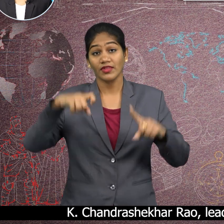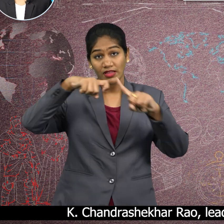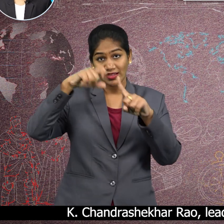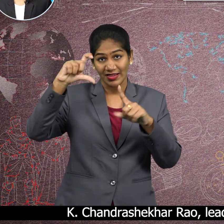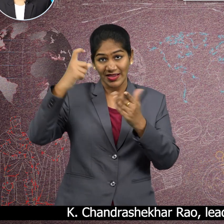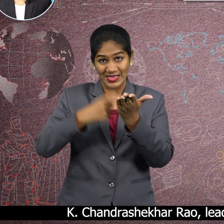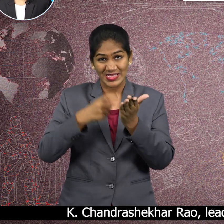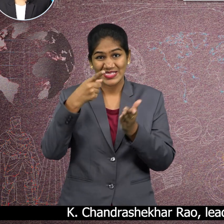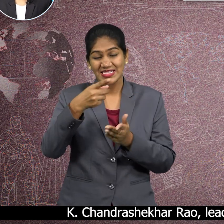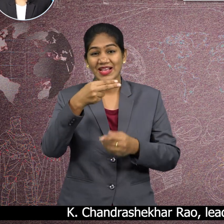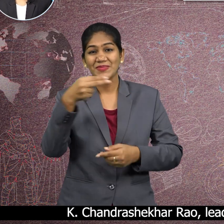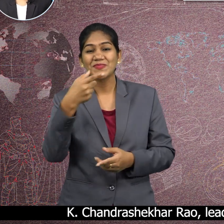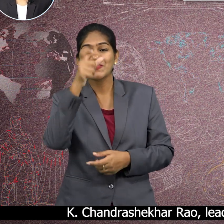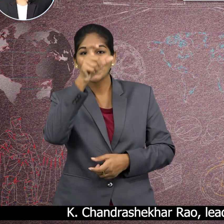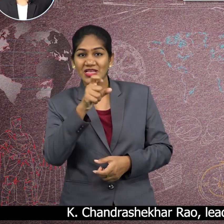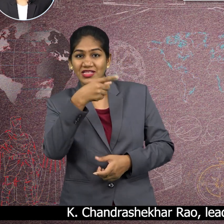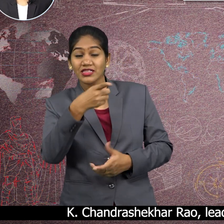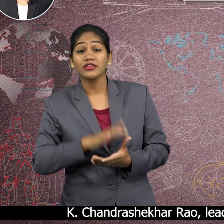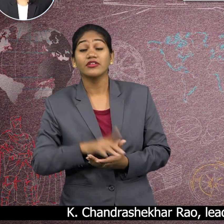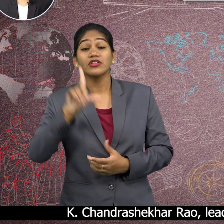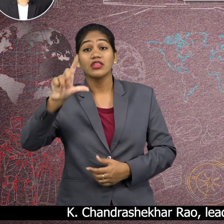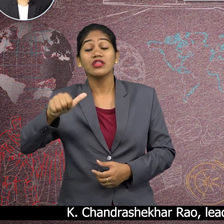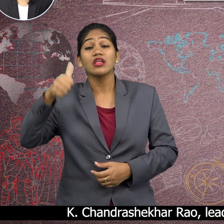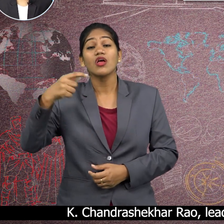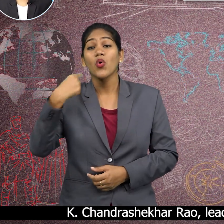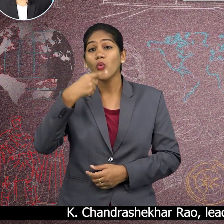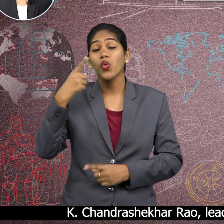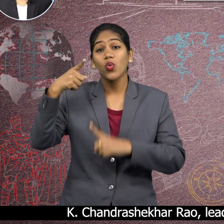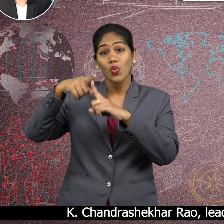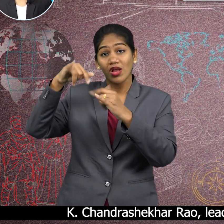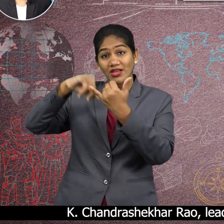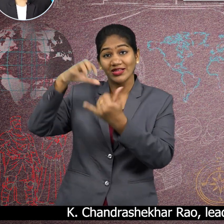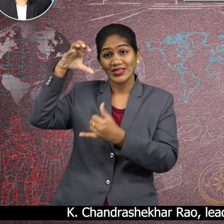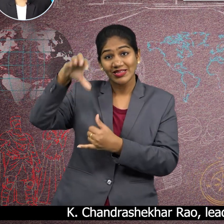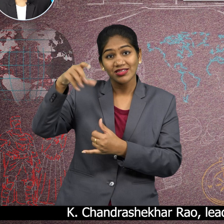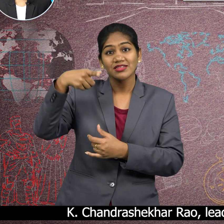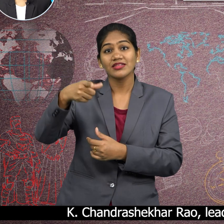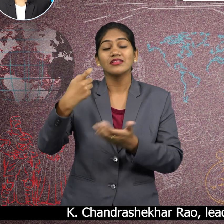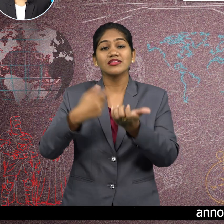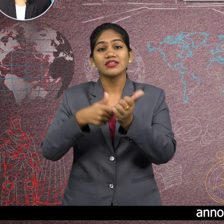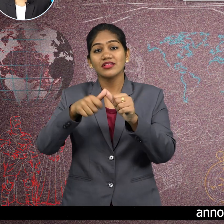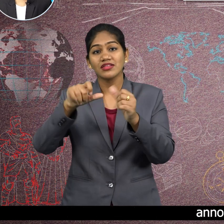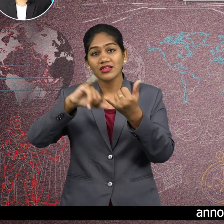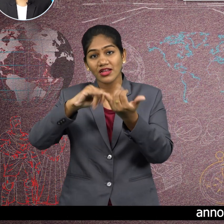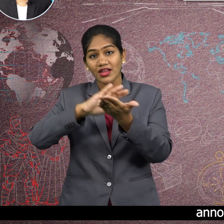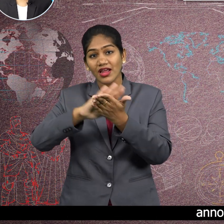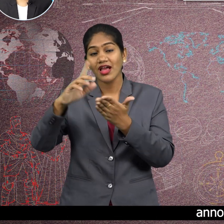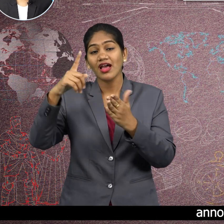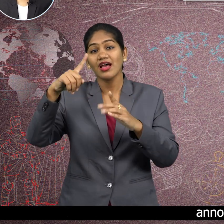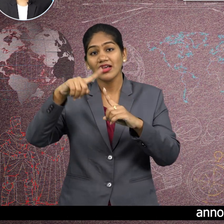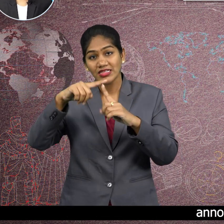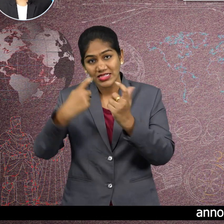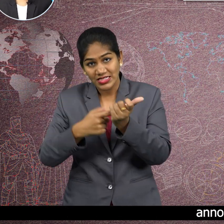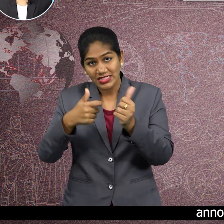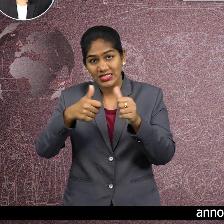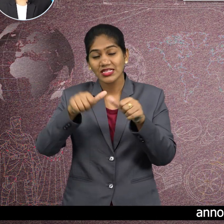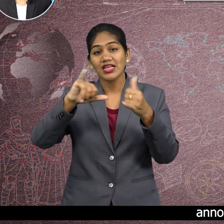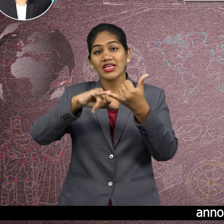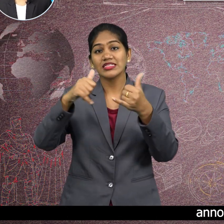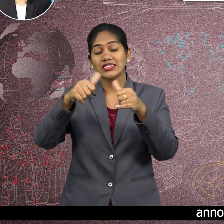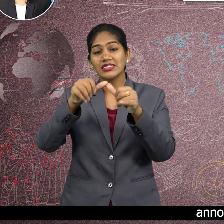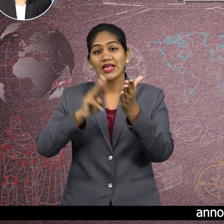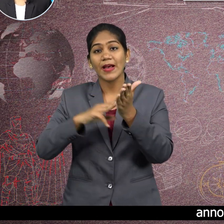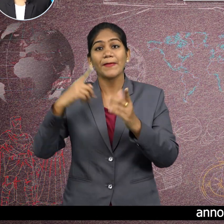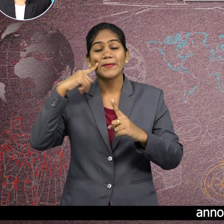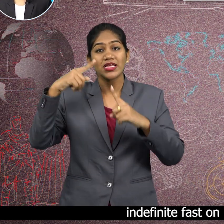K. Chandrasekhar Rao, leader of Telangana Rashtra Samiti, announced an